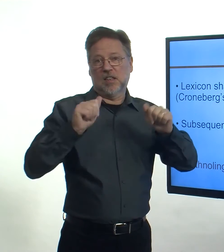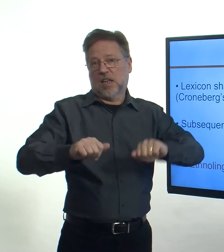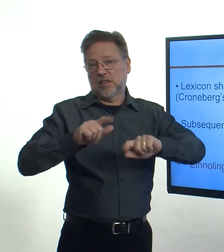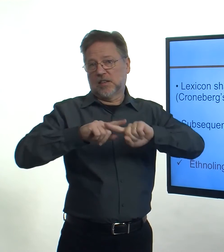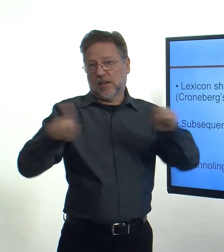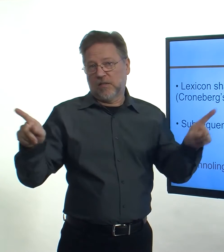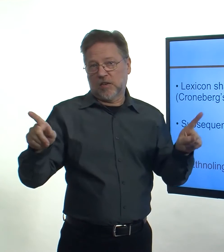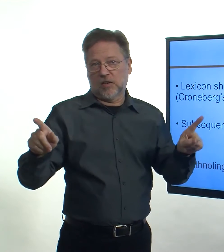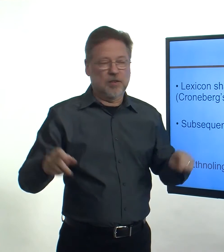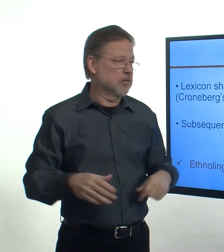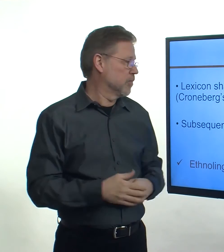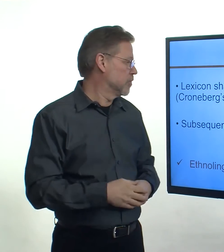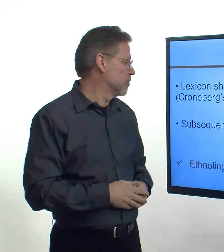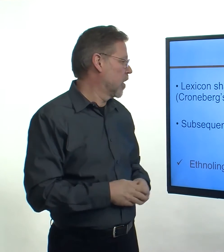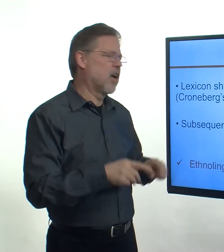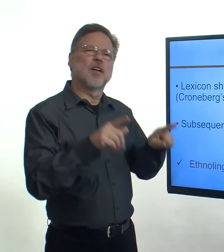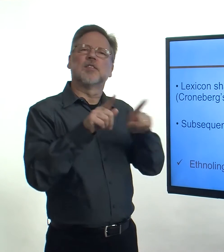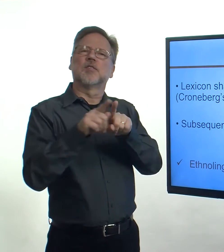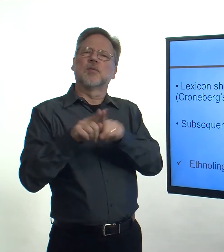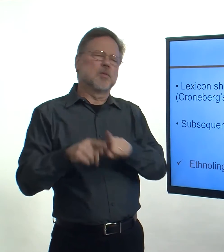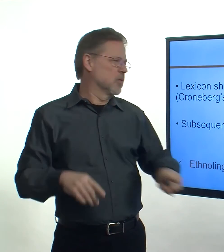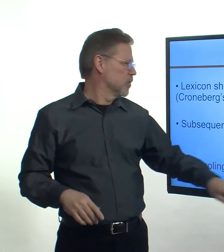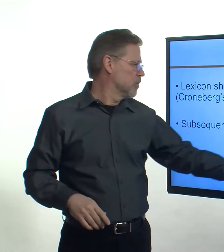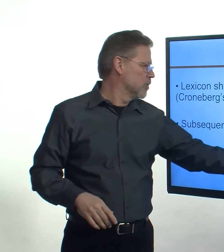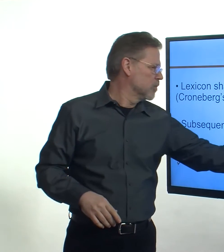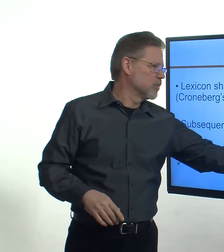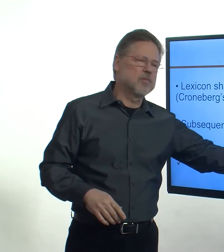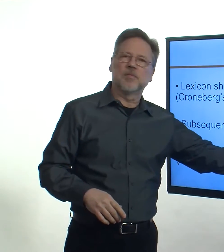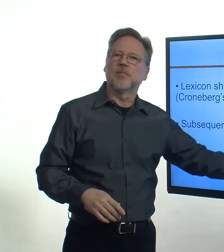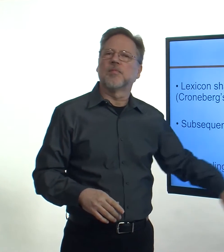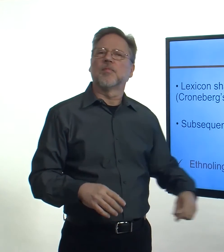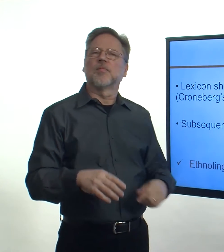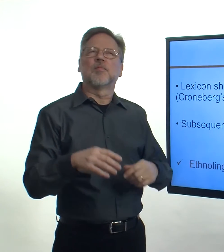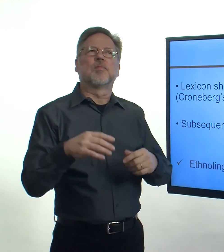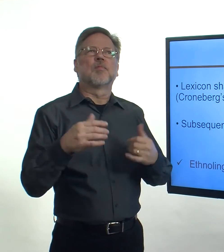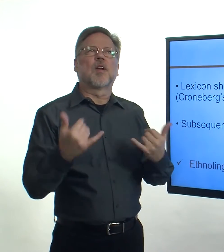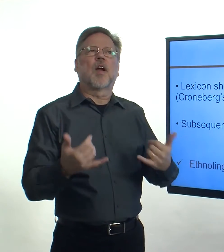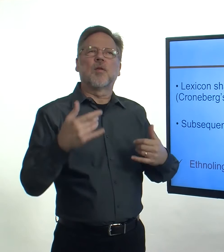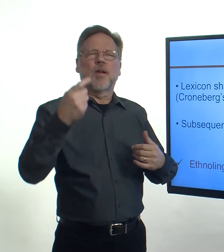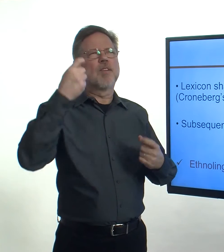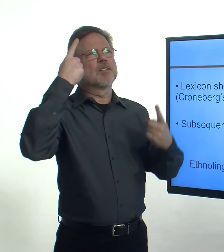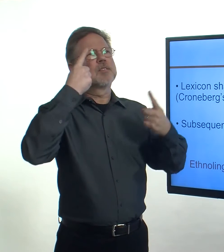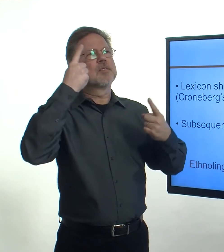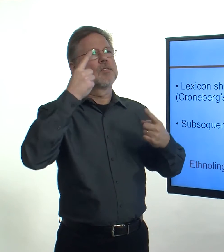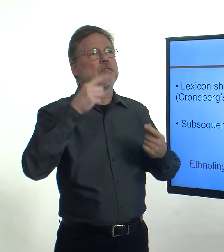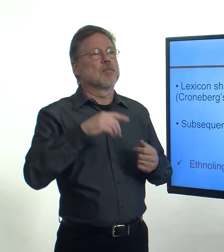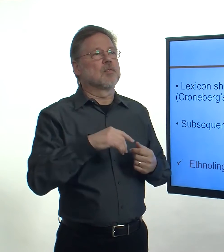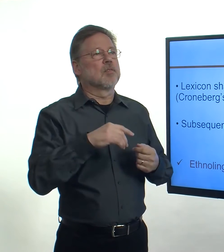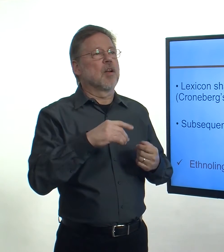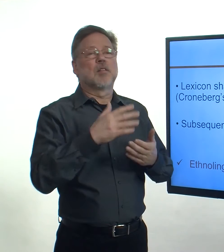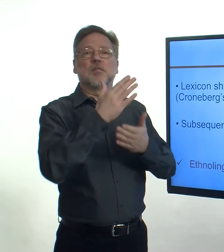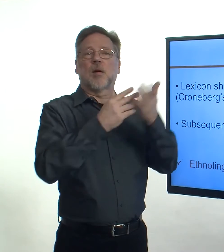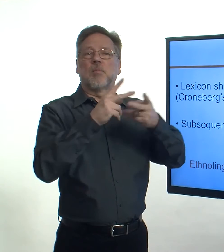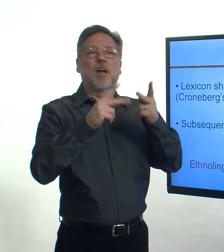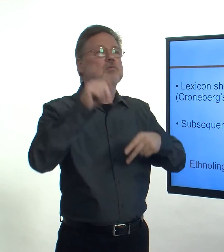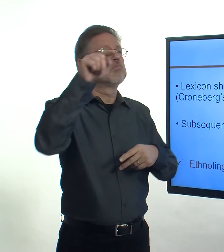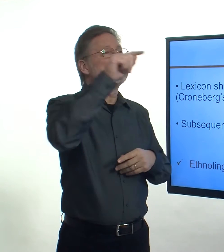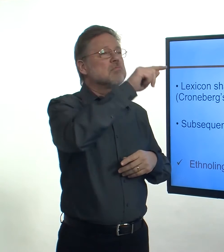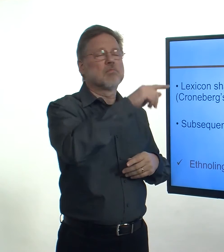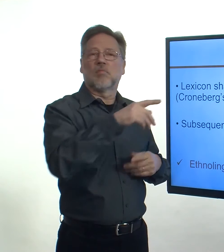have their own way of signing. Also, geopolitical boundaries have an influence. There are some places